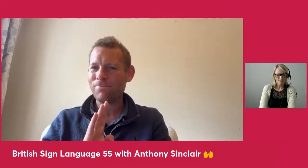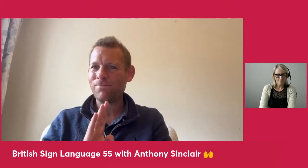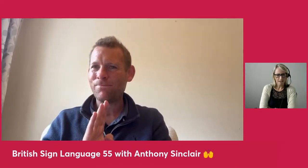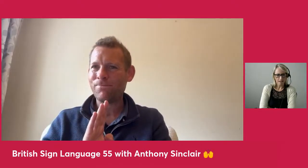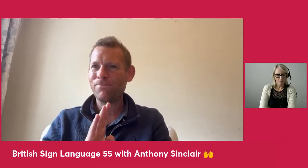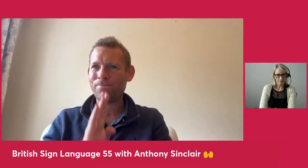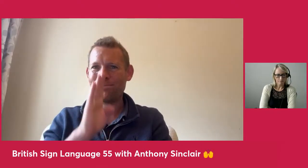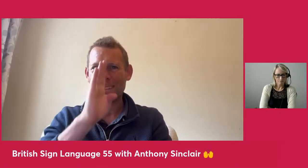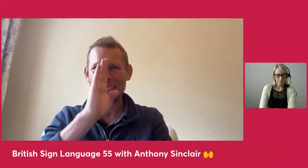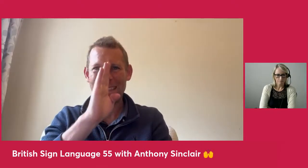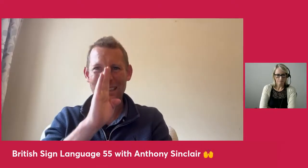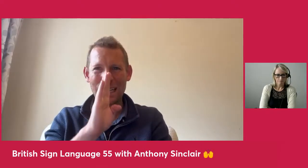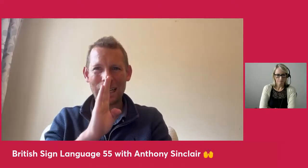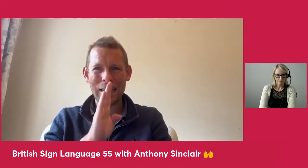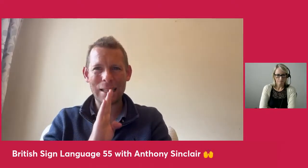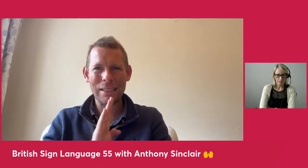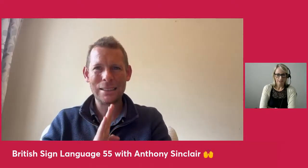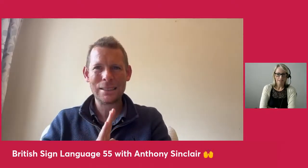And sad.